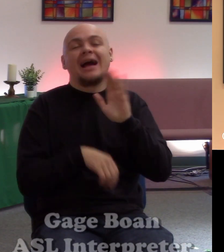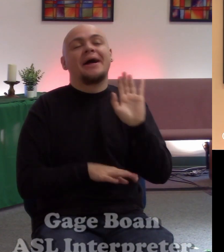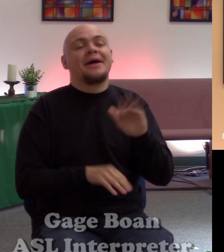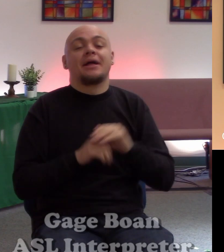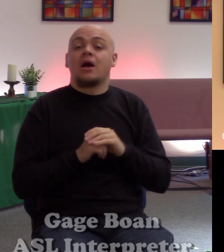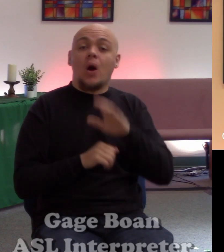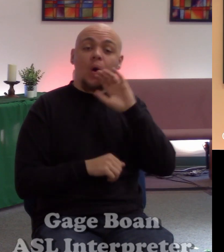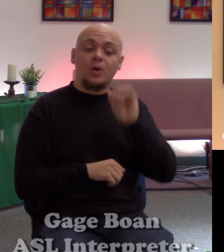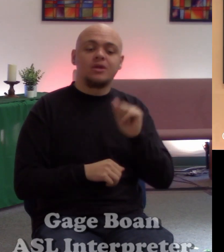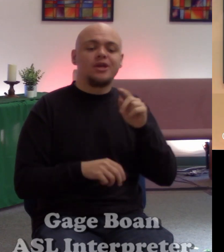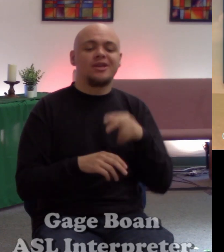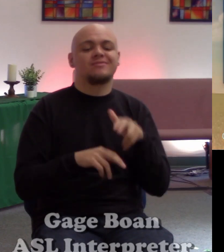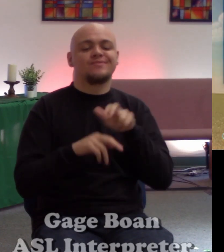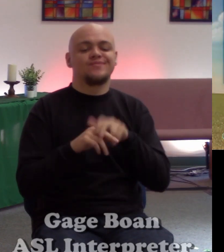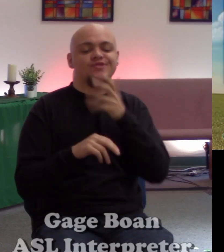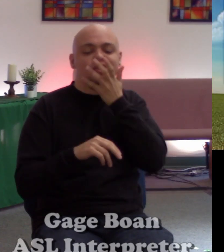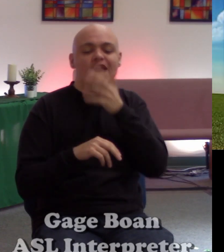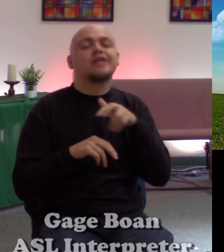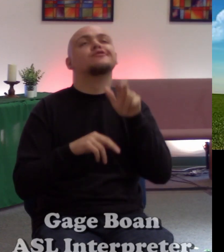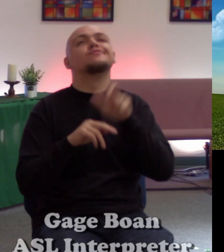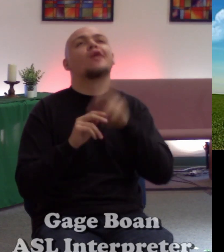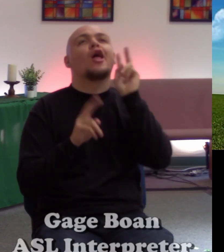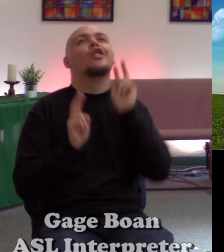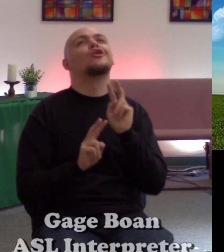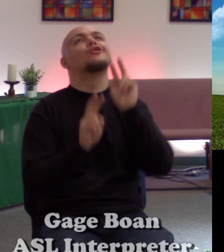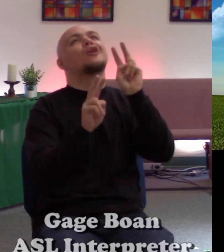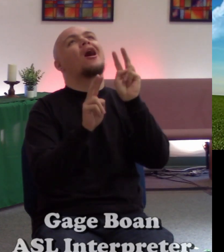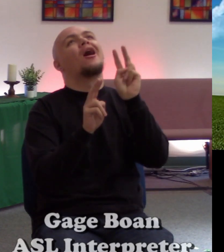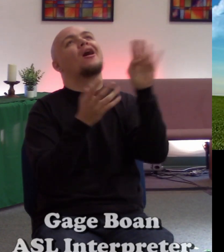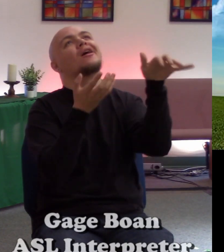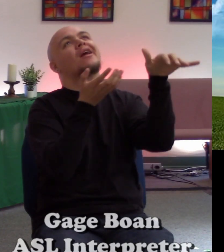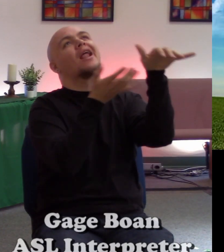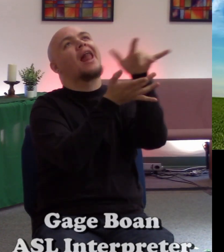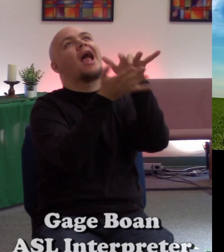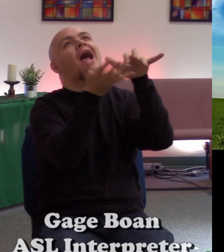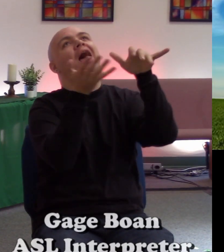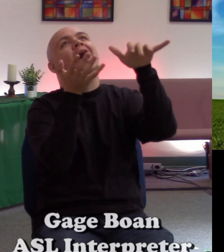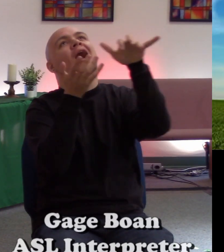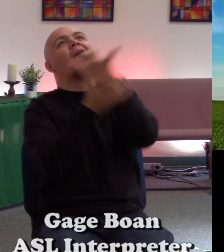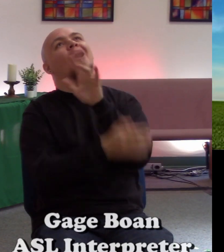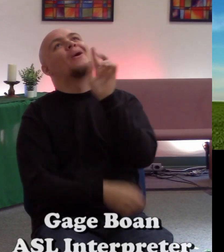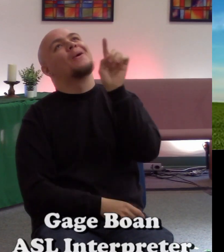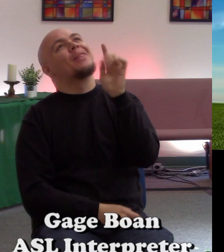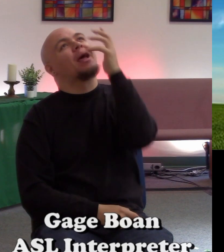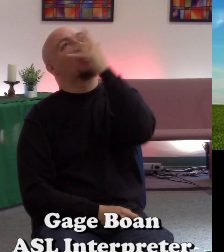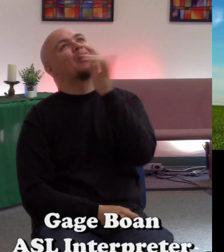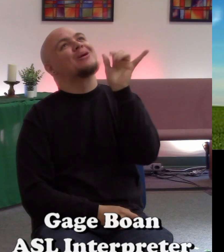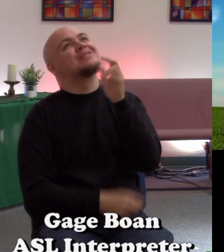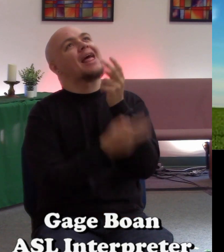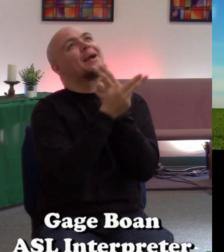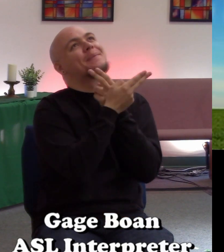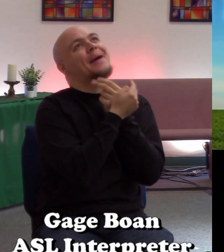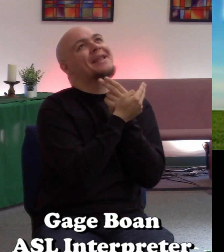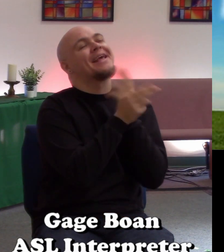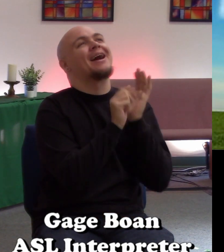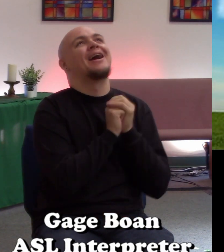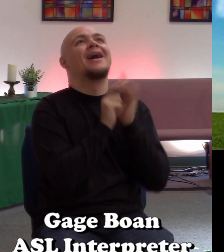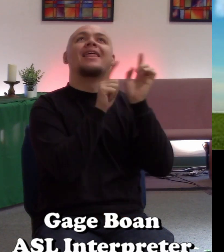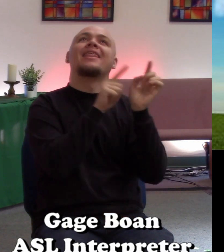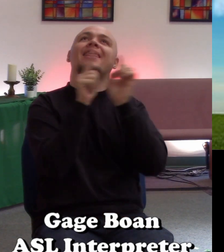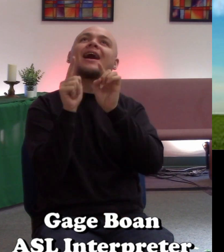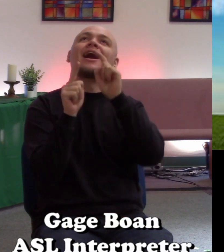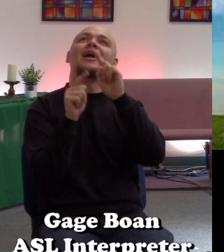kid, you older folks in the crowd, laying in the grass, and you looked up at the sky, and you're looking at the little clouds going by, and you're like, ooh, that one looks like a